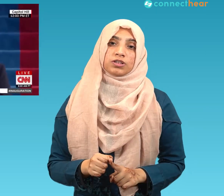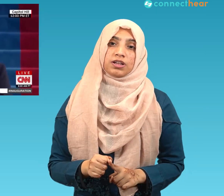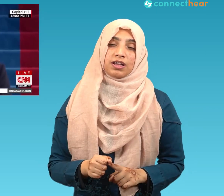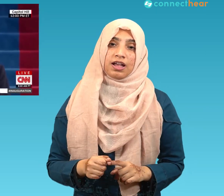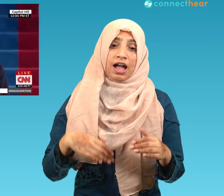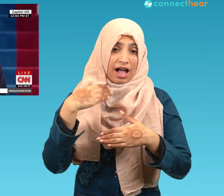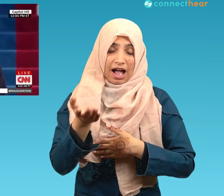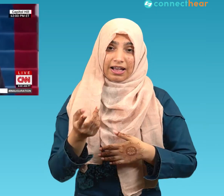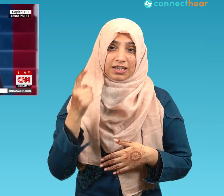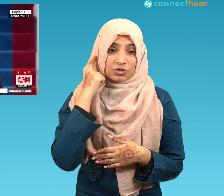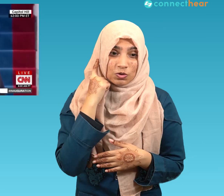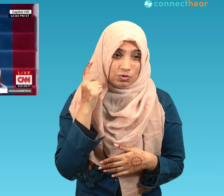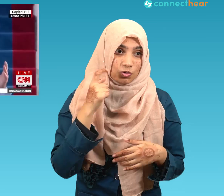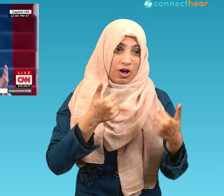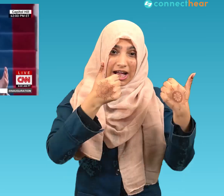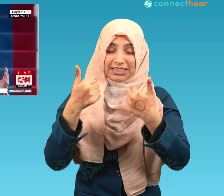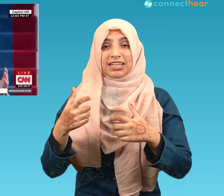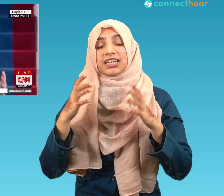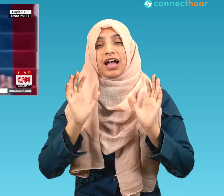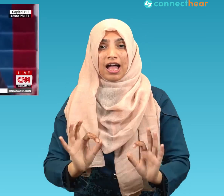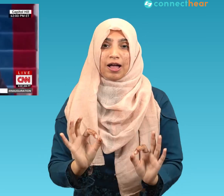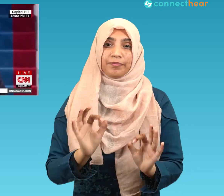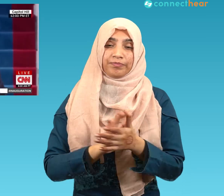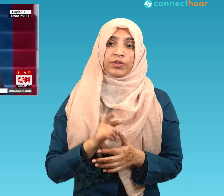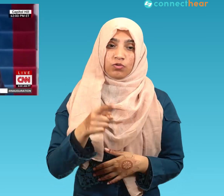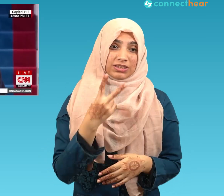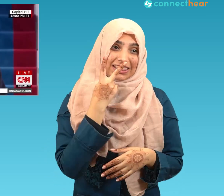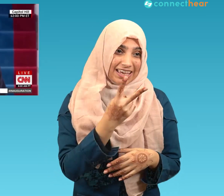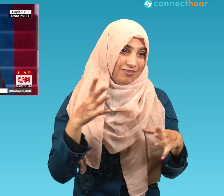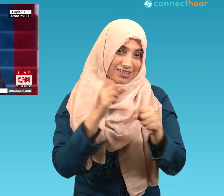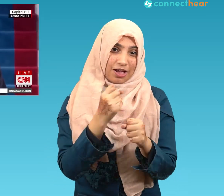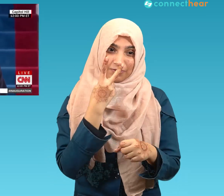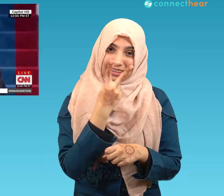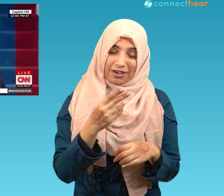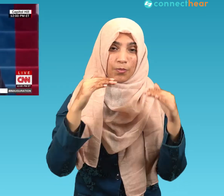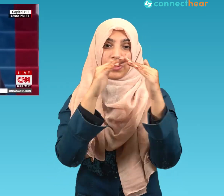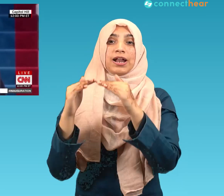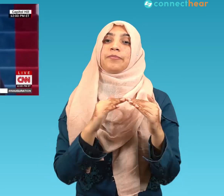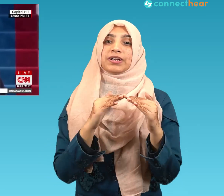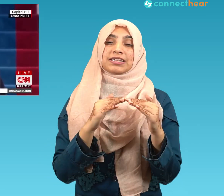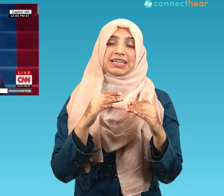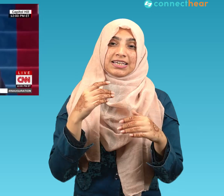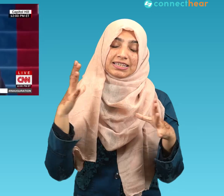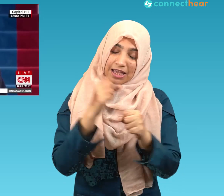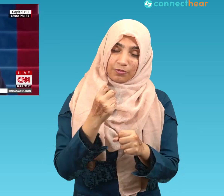to one another again, hear one another, see one another, show respect to one